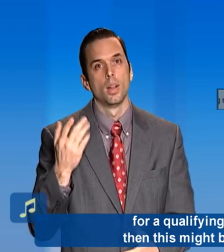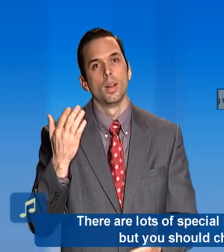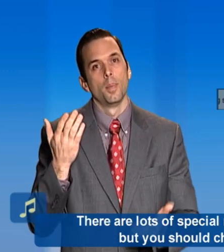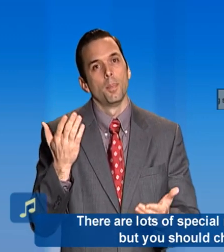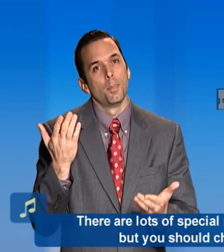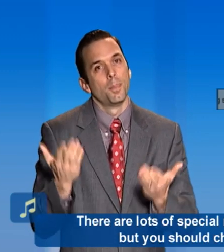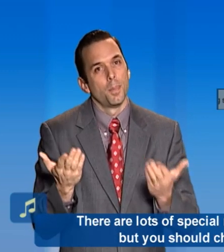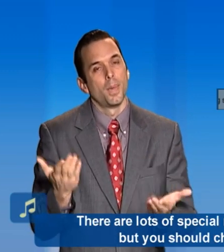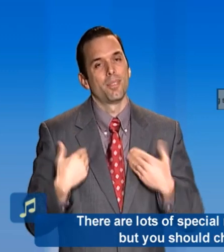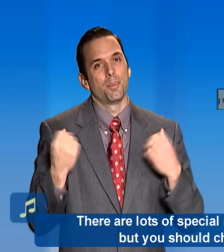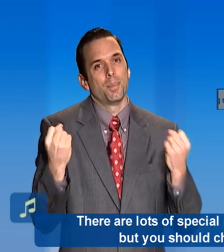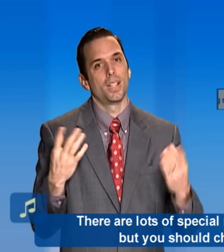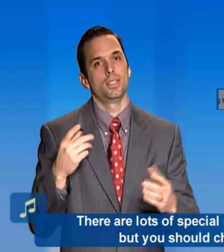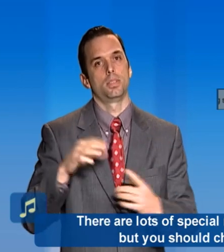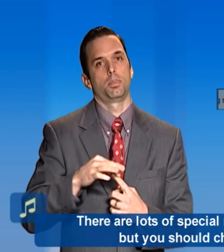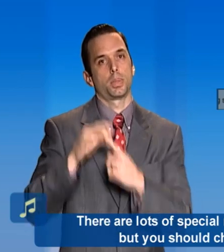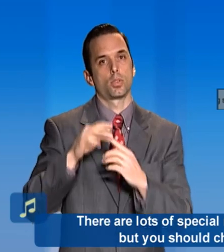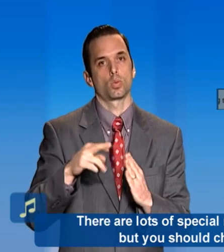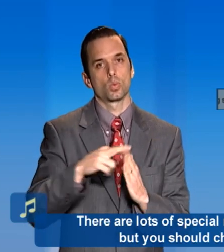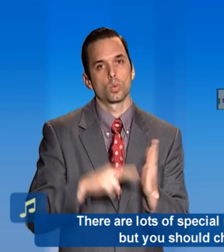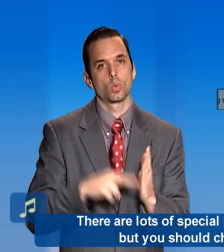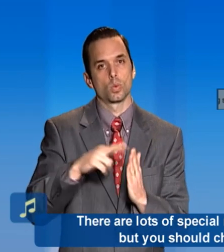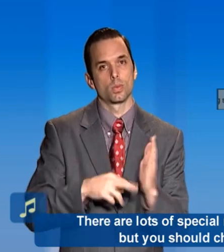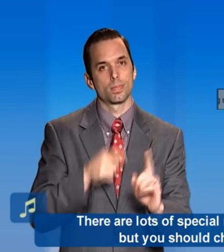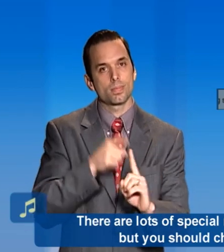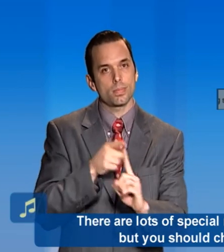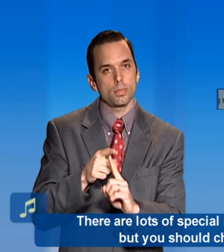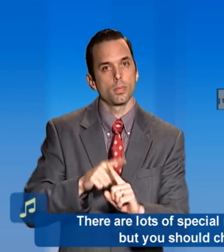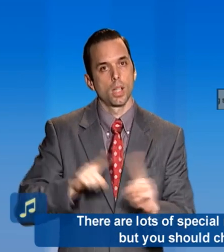There are lots of special rules for this one, but you should check it out.